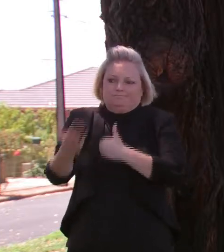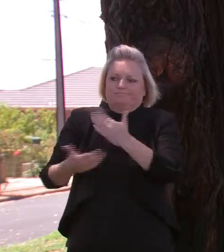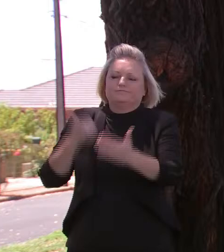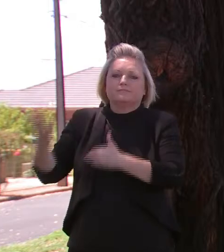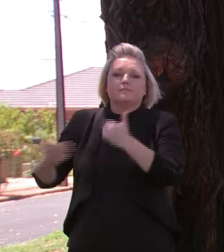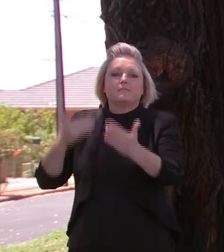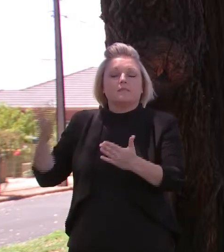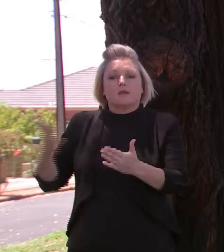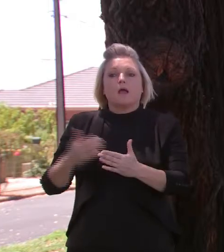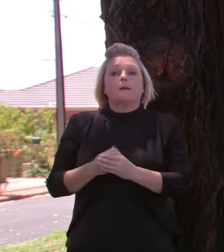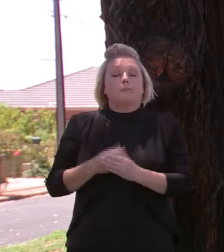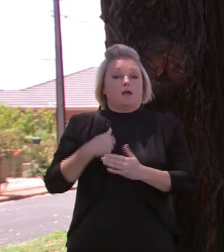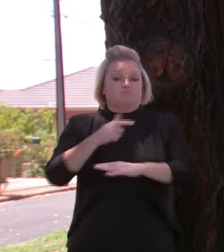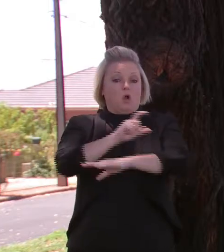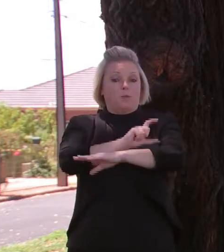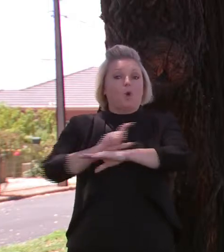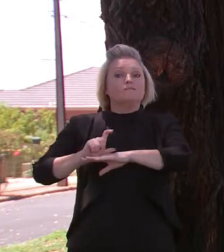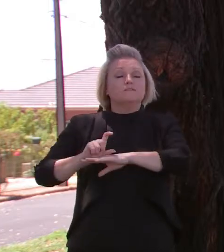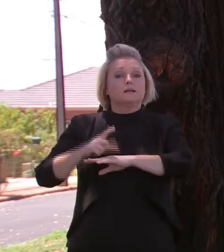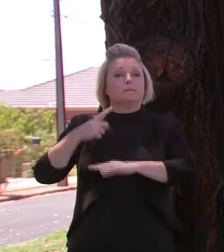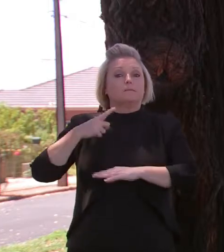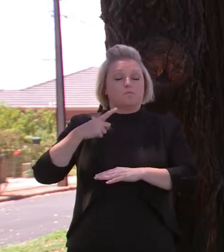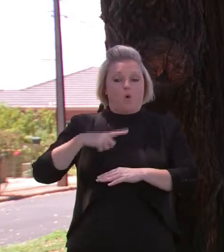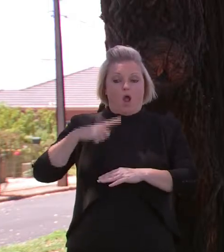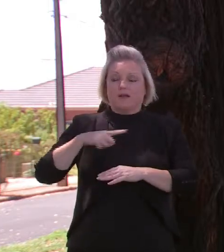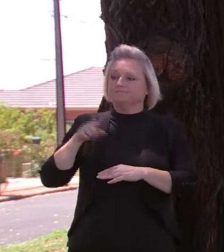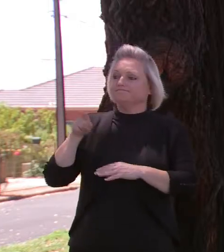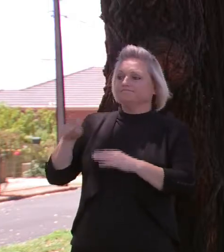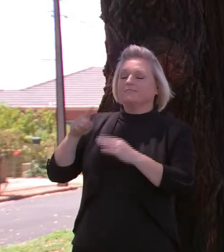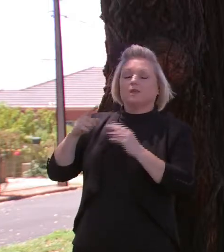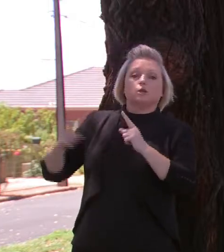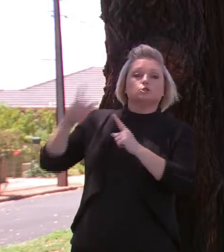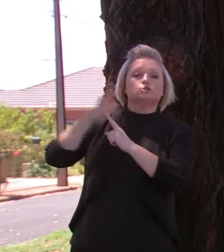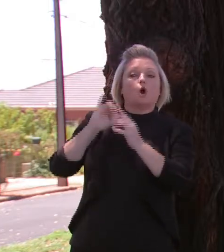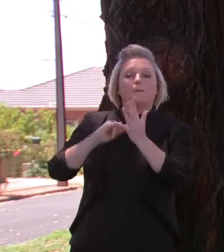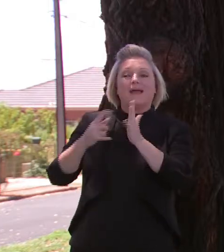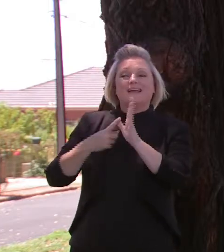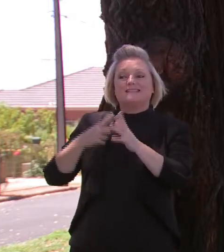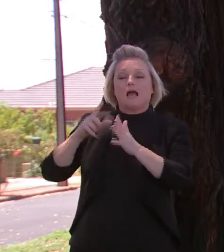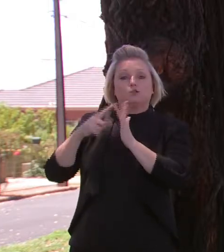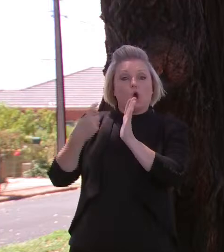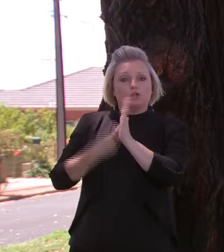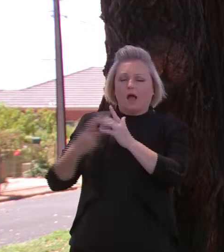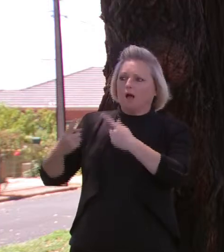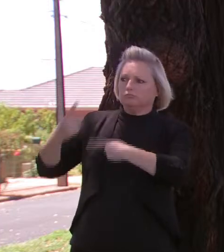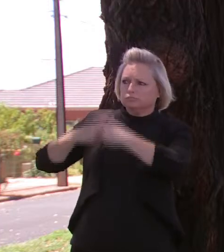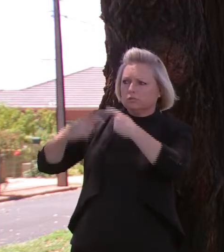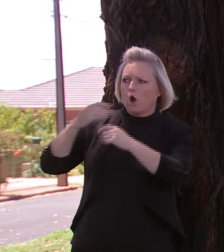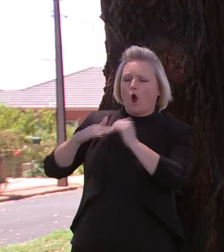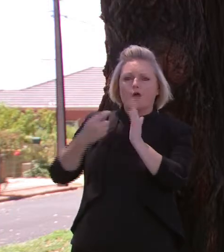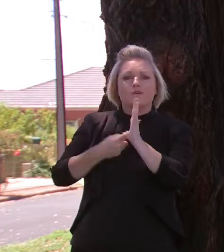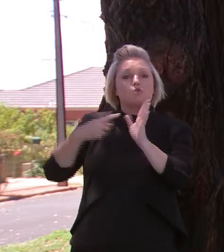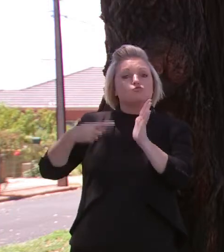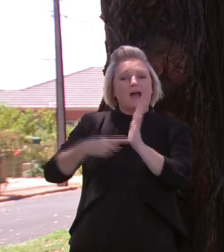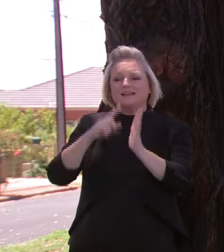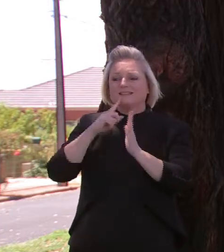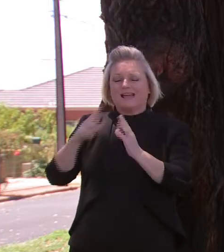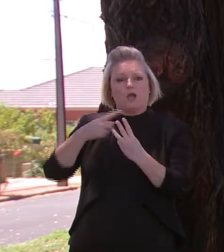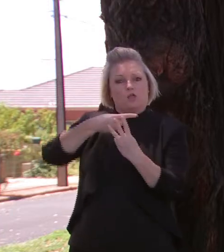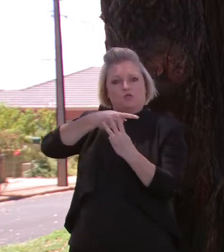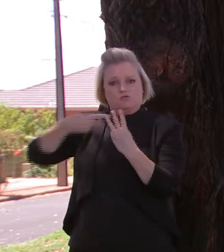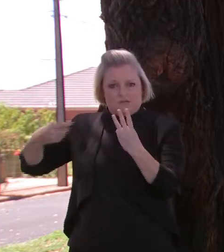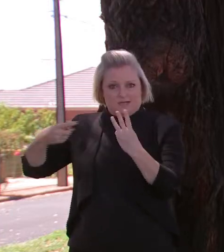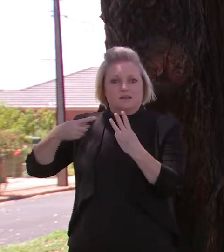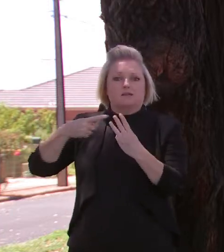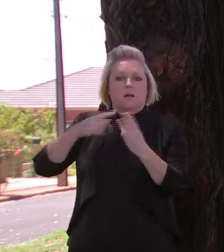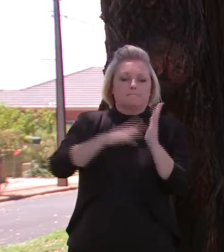that the process outlined by Professor Spurrier, that will see those RAT surveillance tests in early education settings 3 times a week, will be